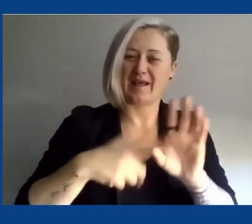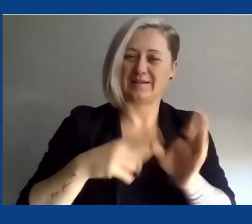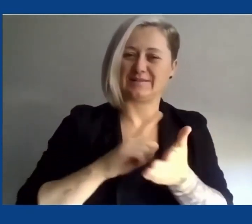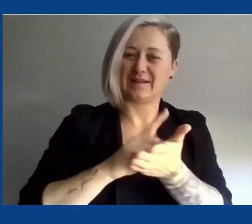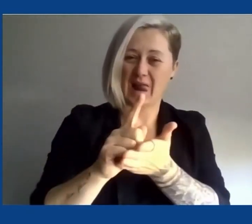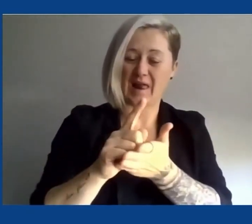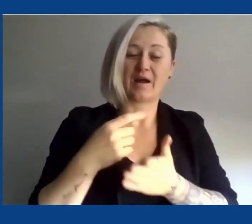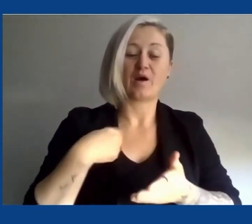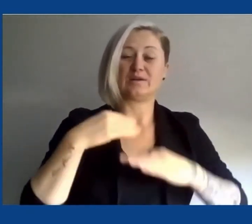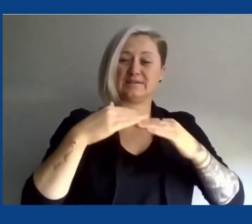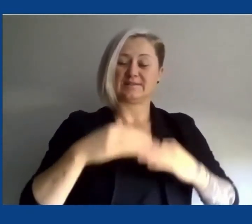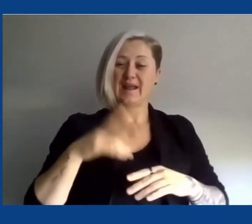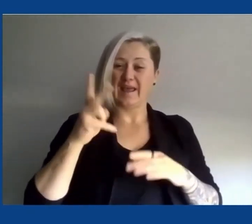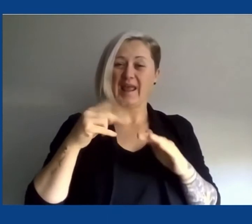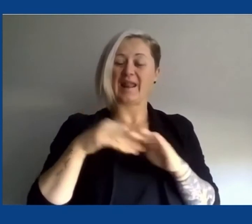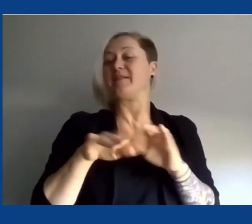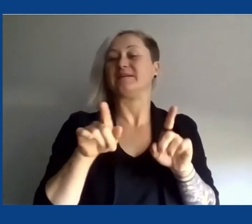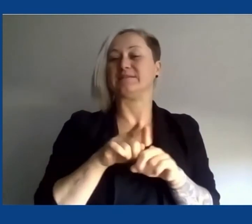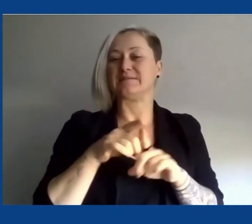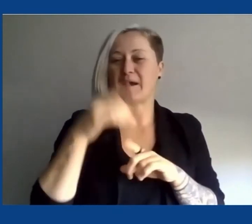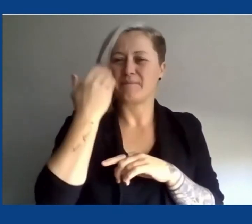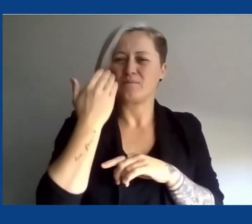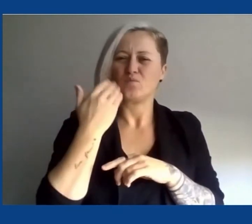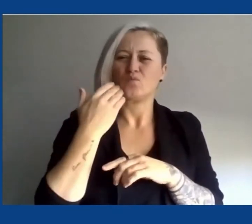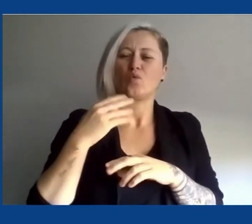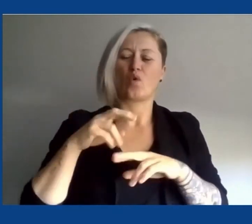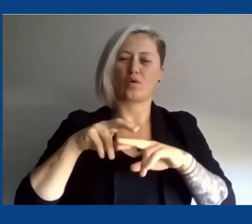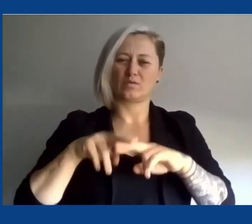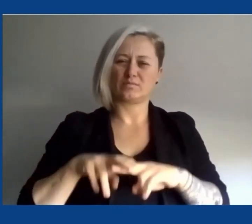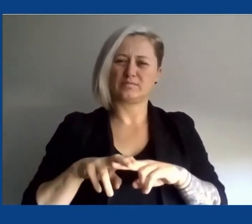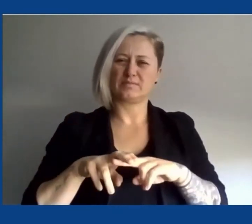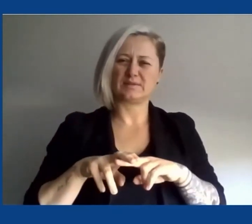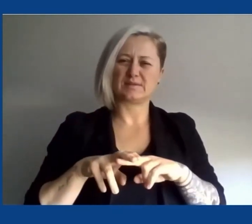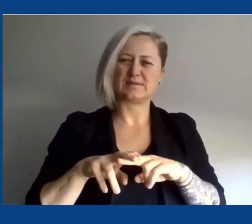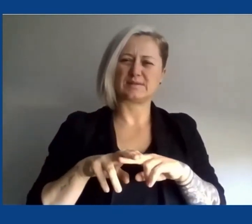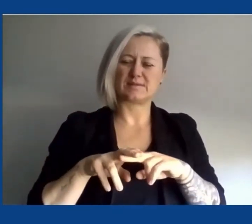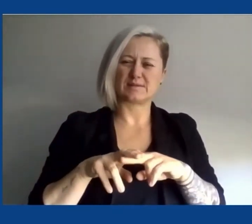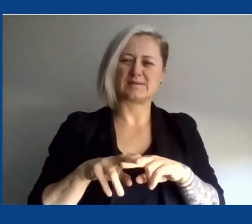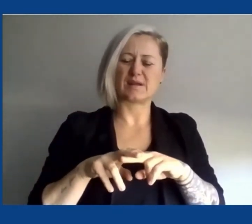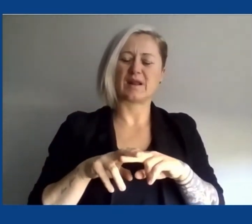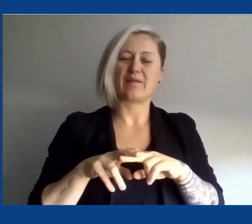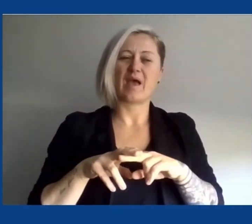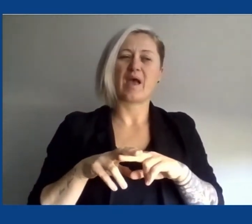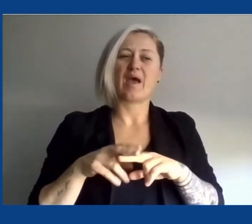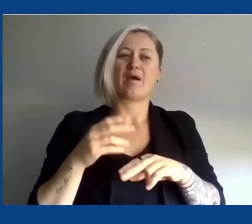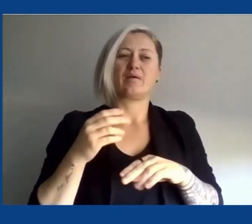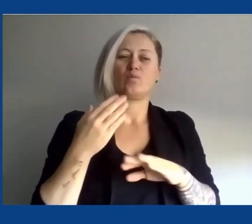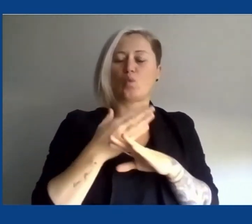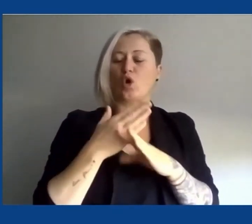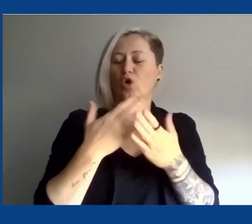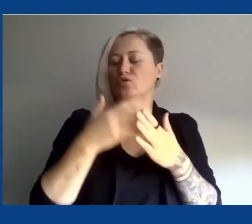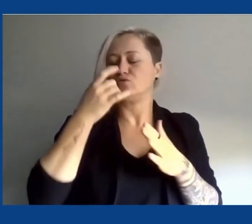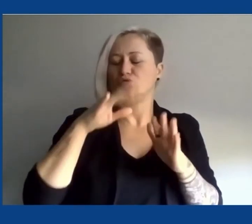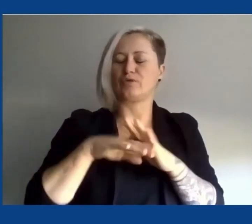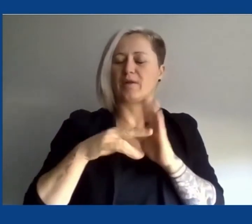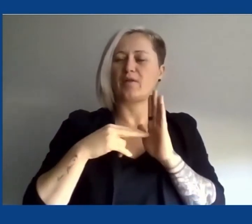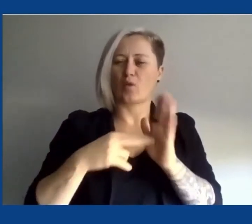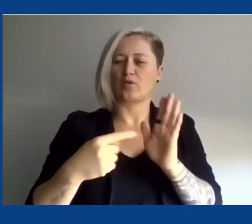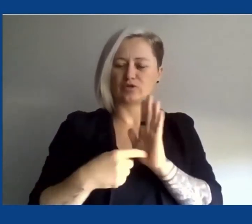court, working on the Royal Commission into the protection and detention of children in the Northern Territory. I was waiting for a client